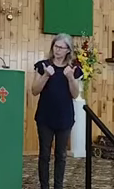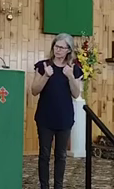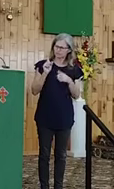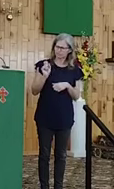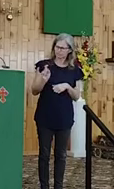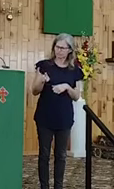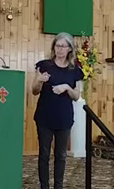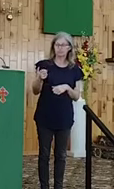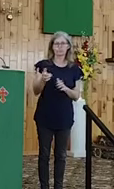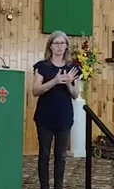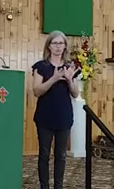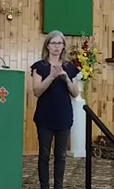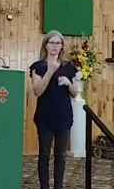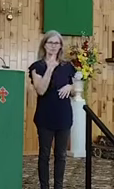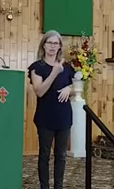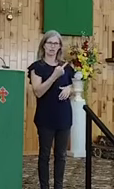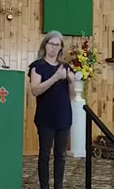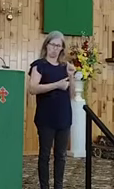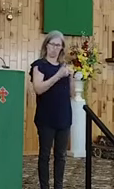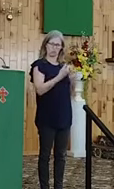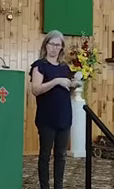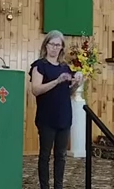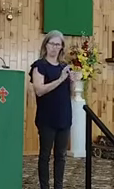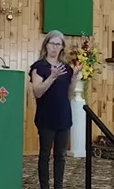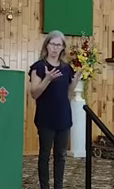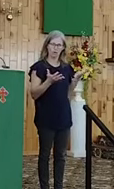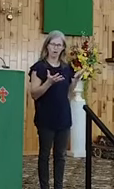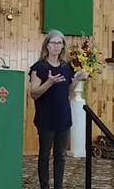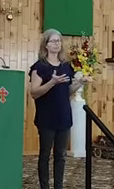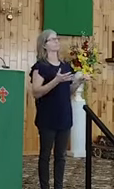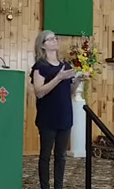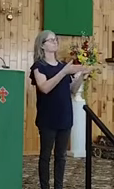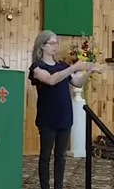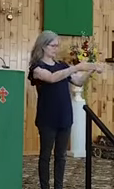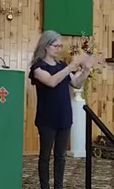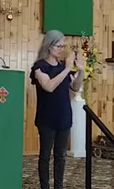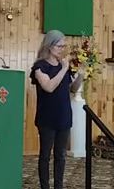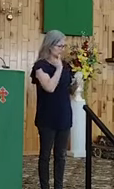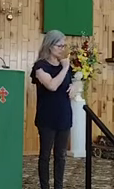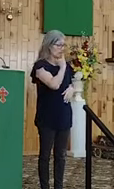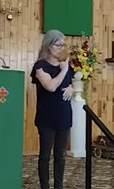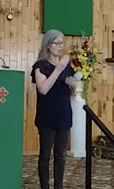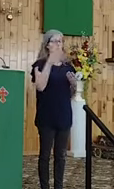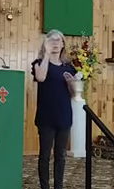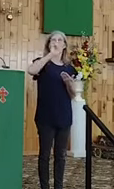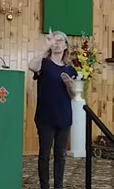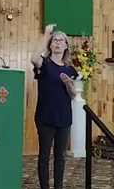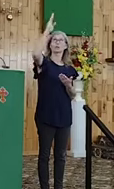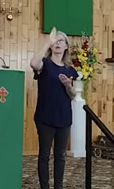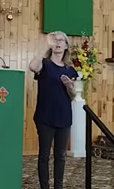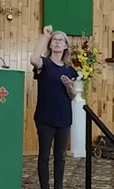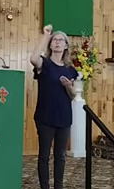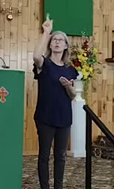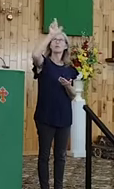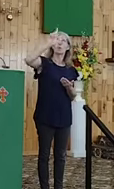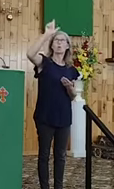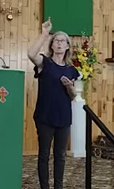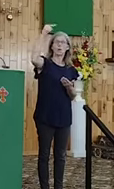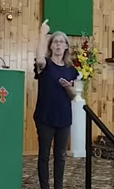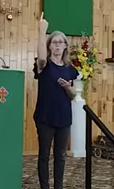Jesus replied, "The first is this: Hear, O Israel, the Lord our God is Lord